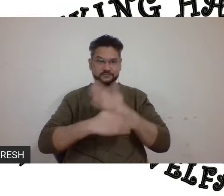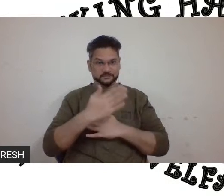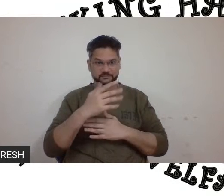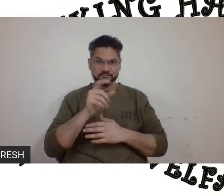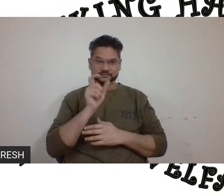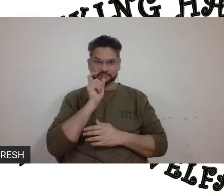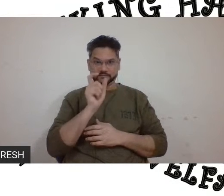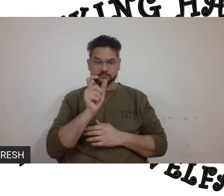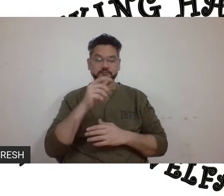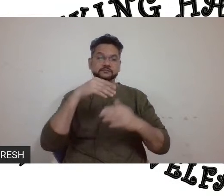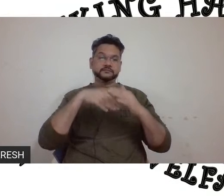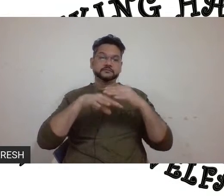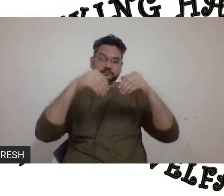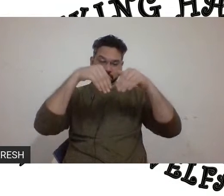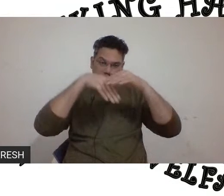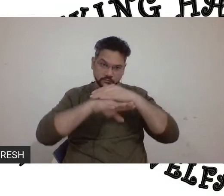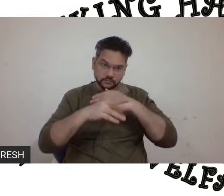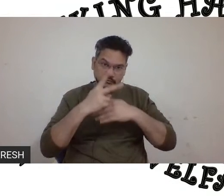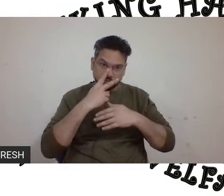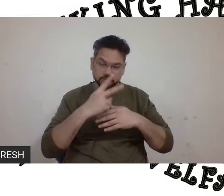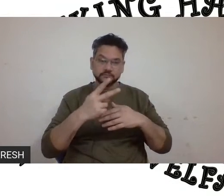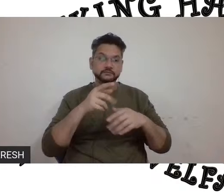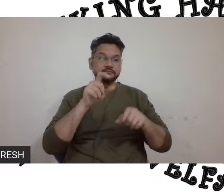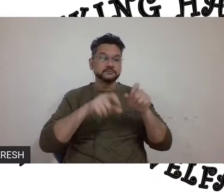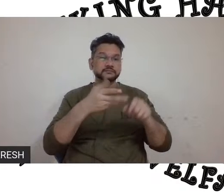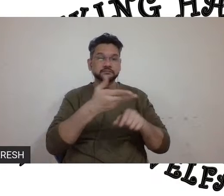have lower education,